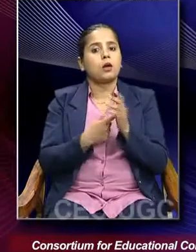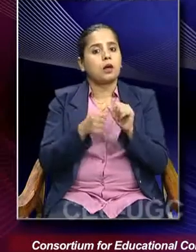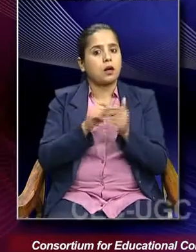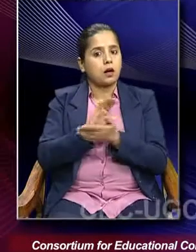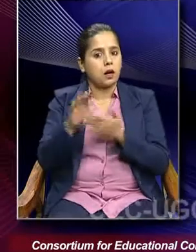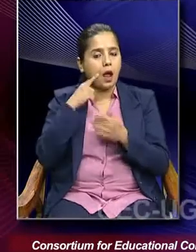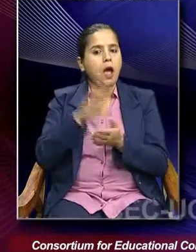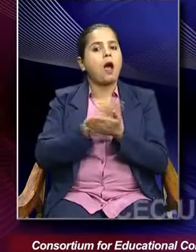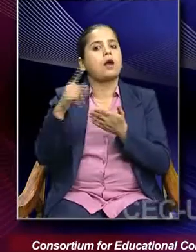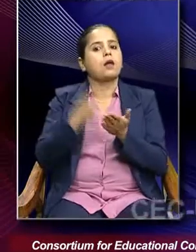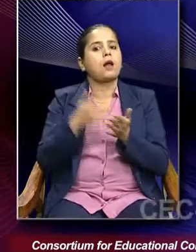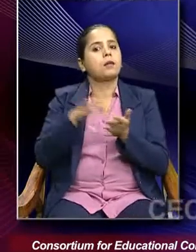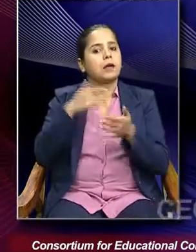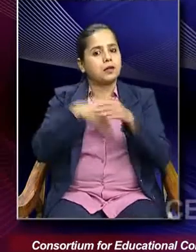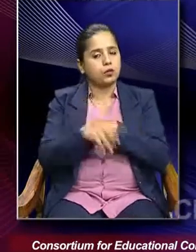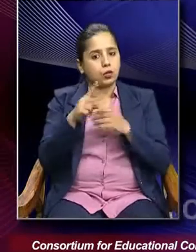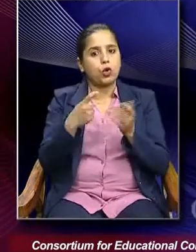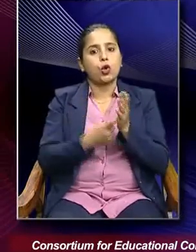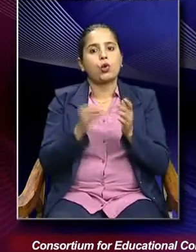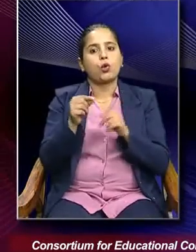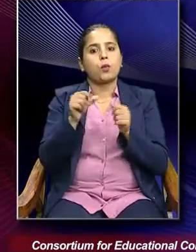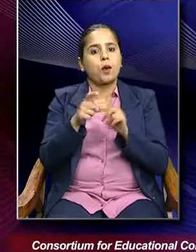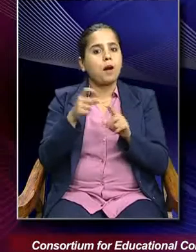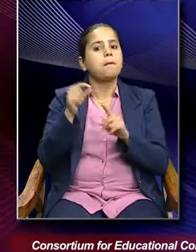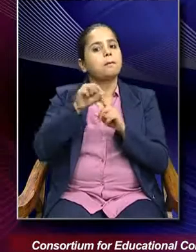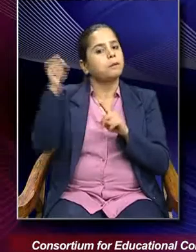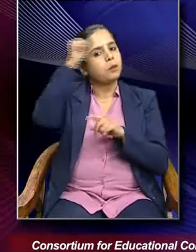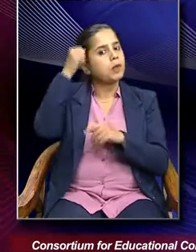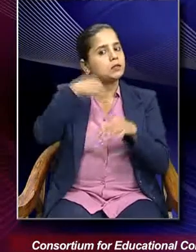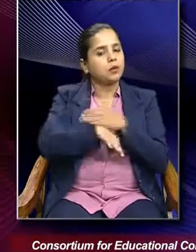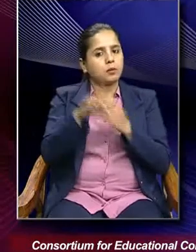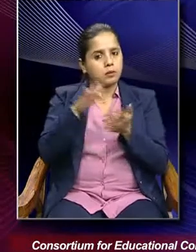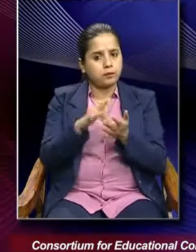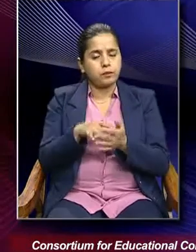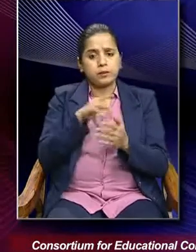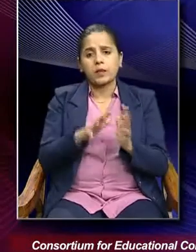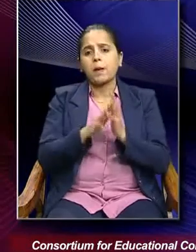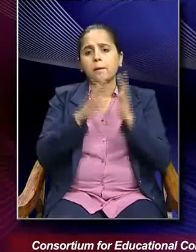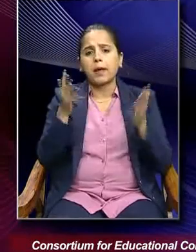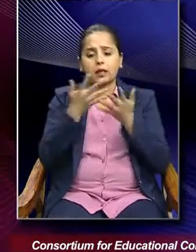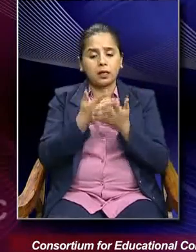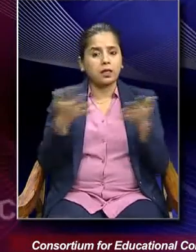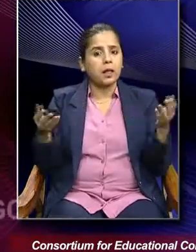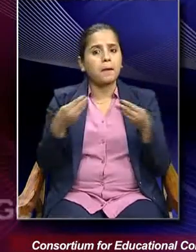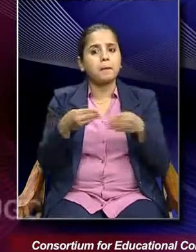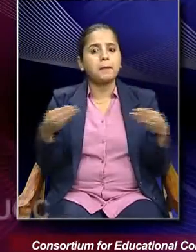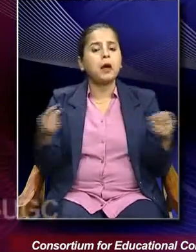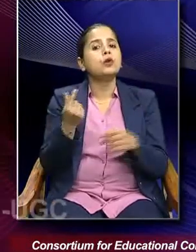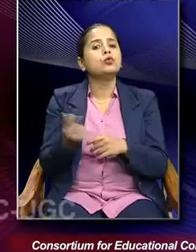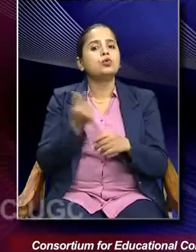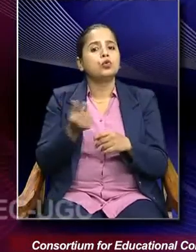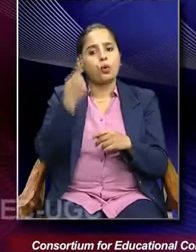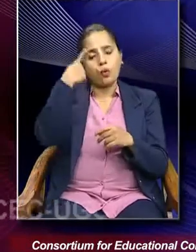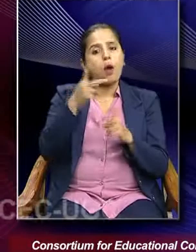in Haryana, and Ropar in Punjab. The major materials that were used for